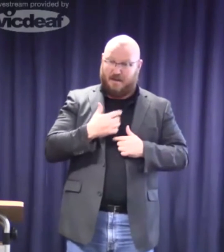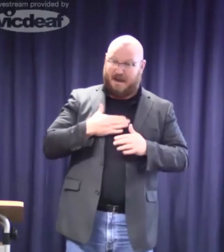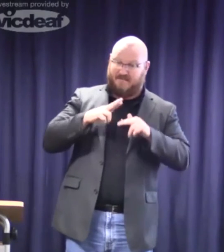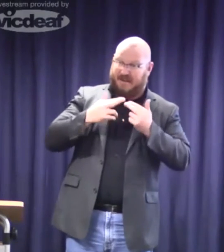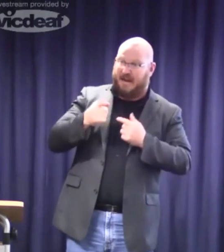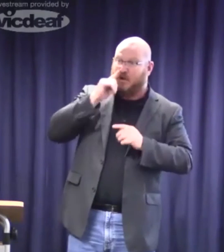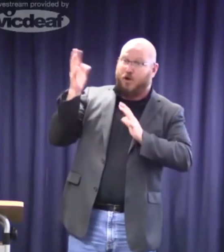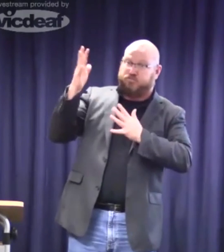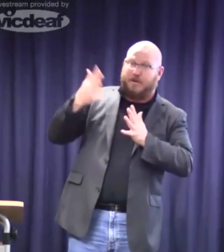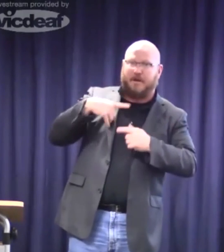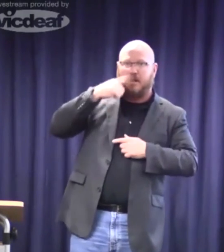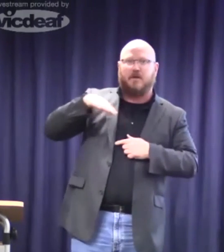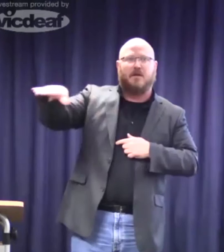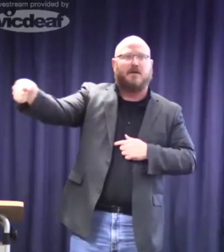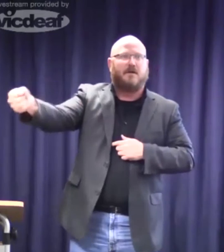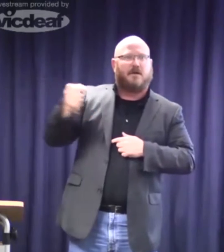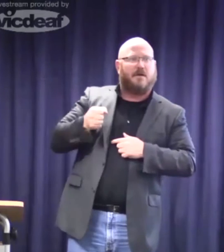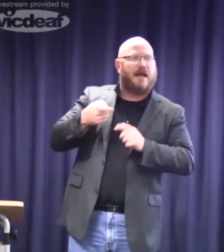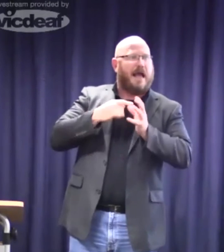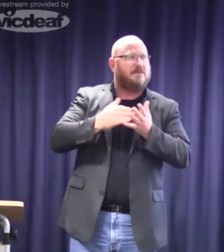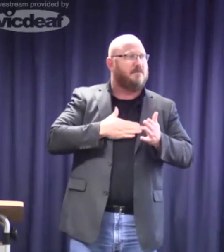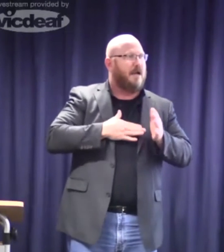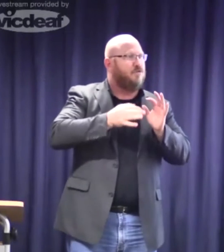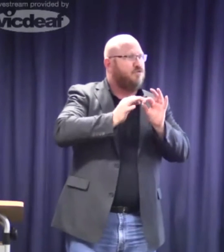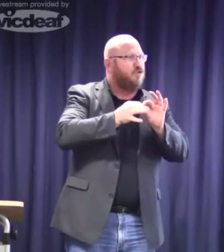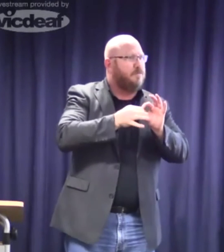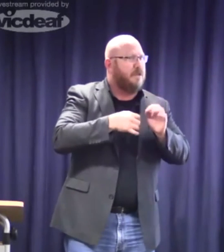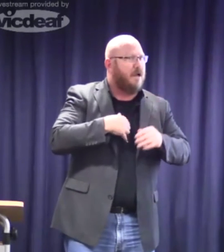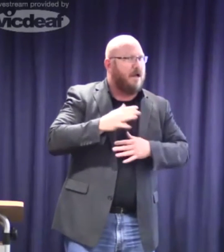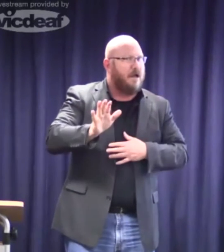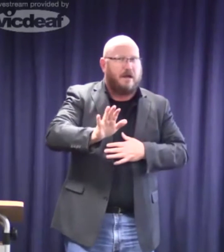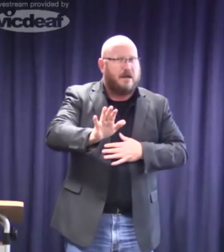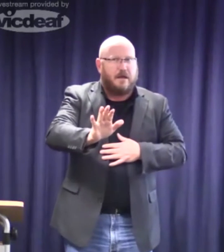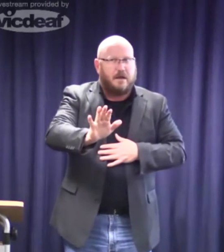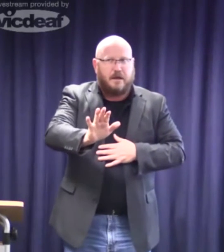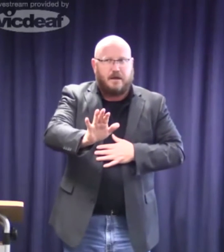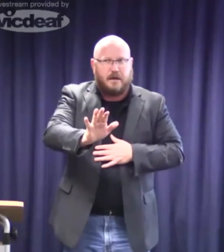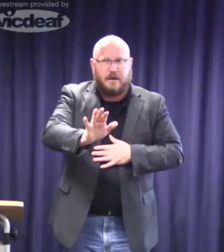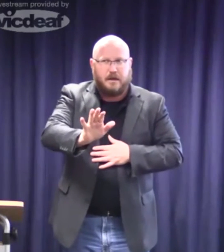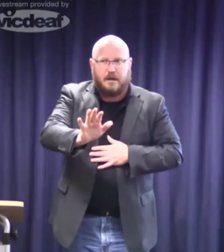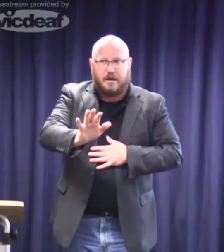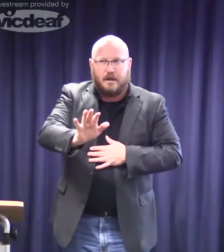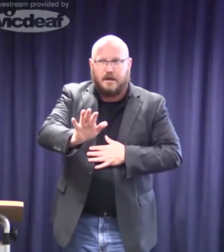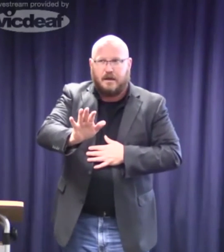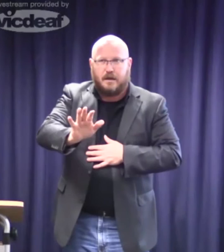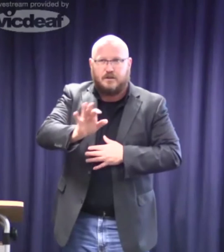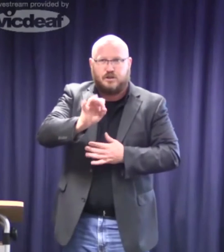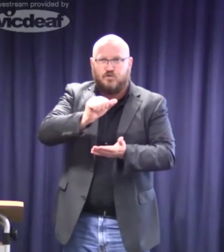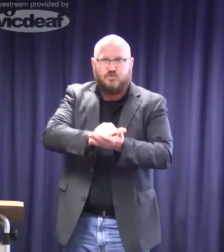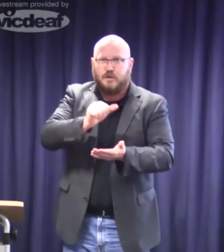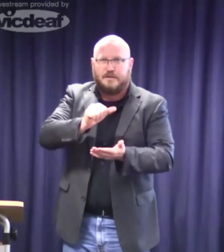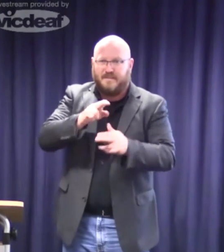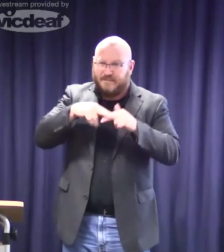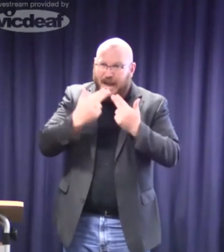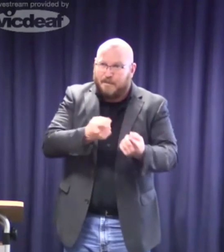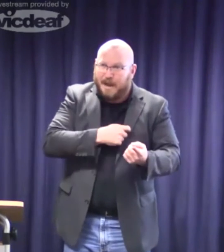need to show experience of interpreting. So does that mean because a member of my family may be fluent,